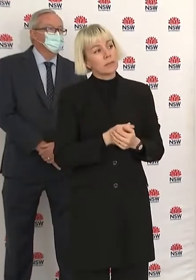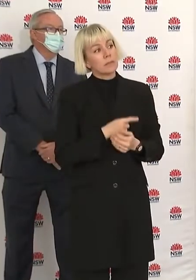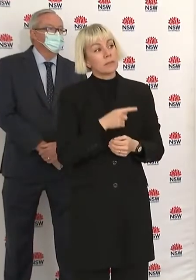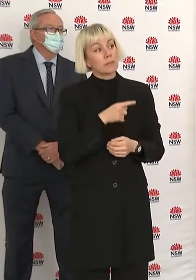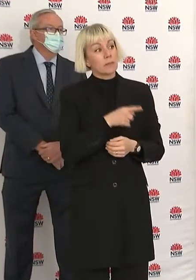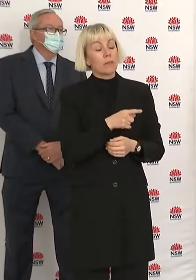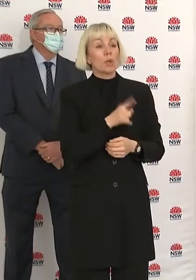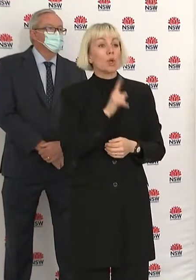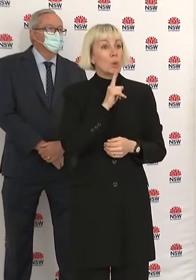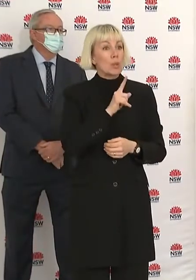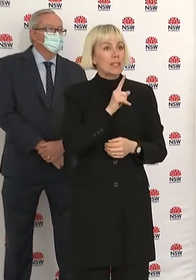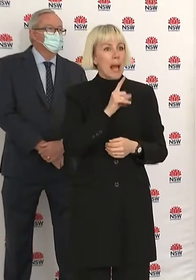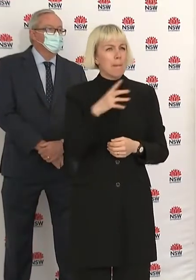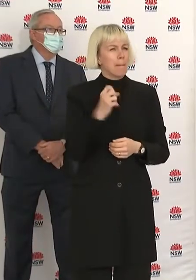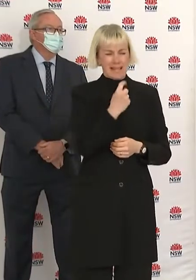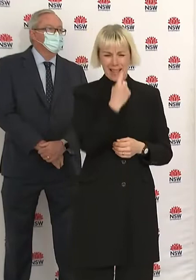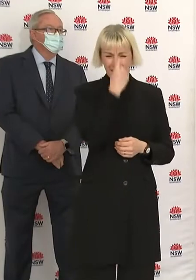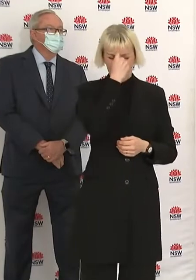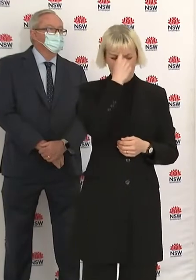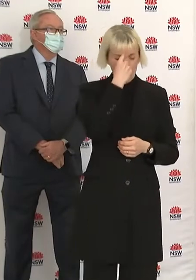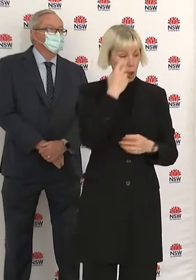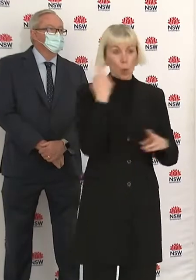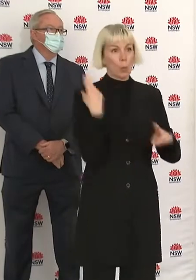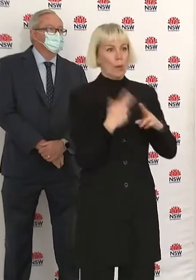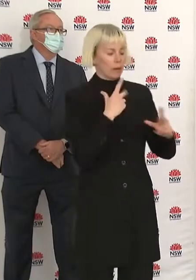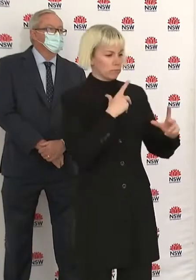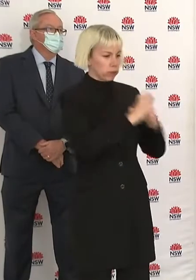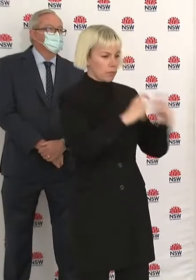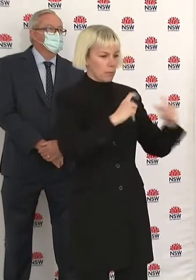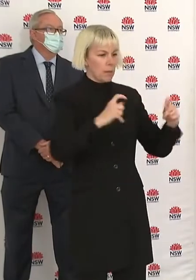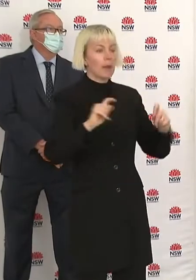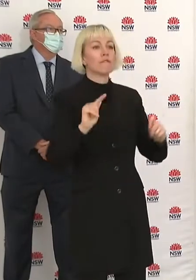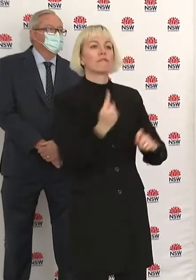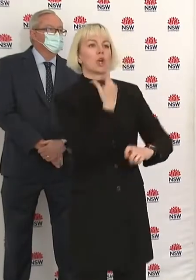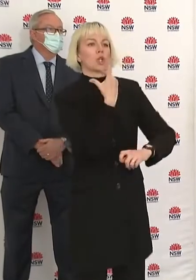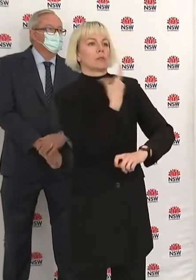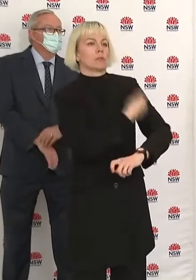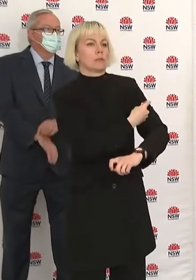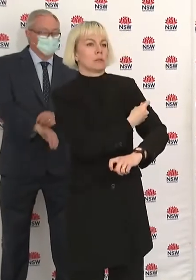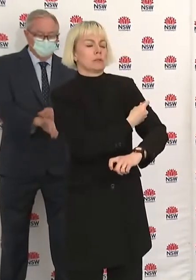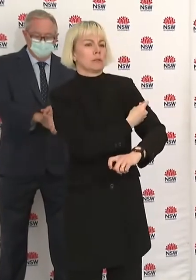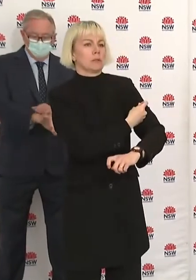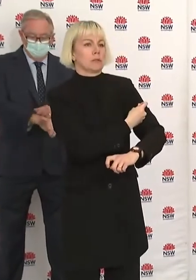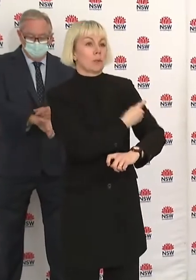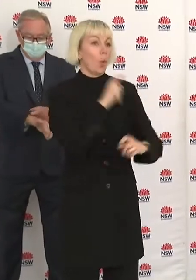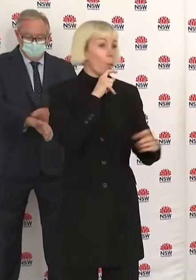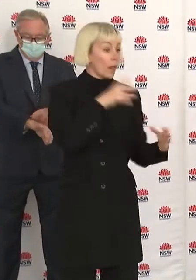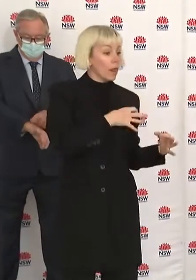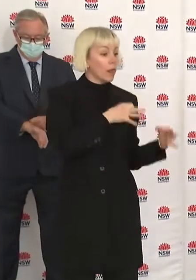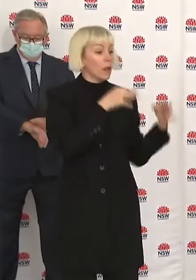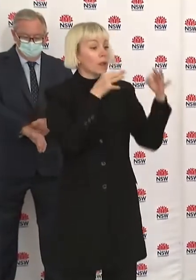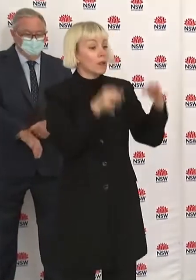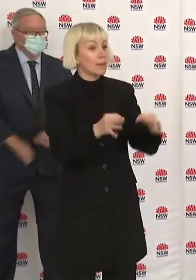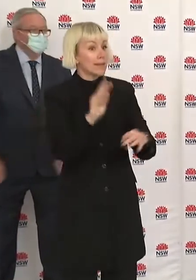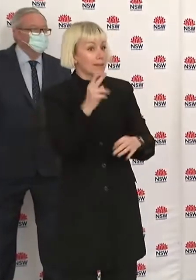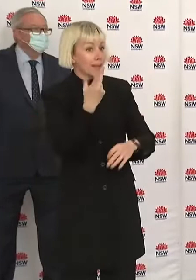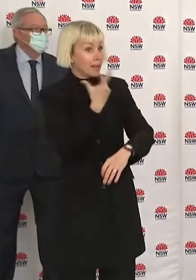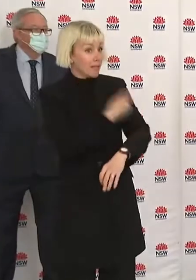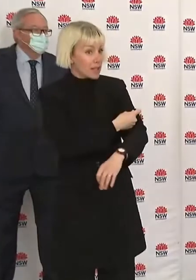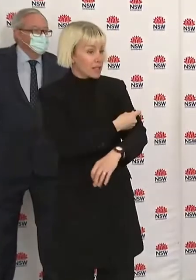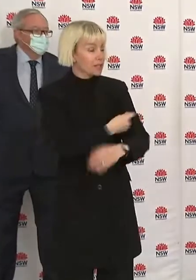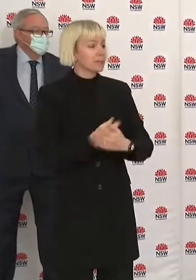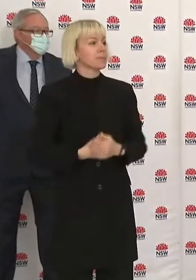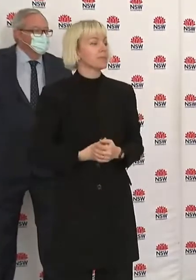their second dose, especially in the case of Pfizer? Yeah, would you rather have more people 30% protected? Yeah, I'll ask Dr. Chant to answer that question.